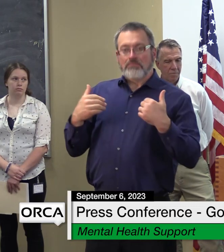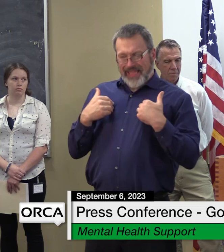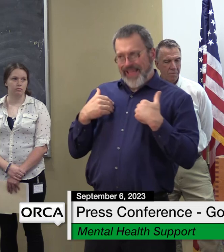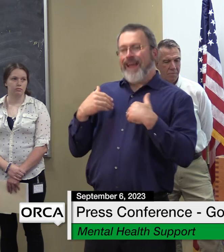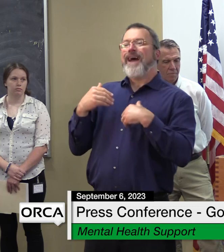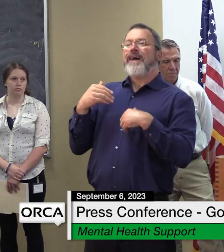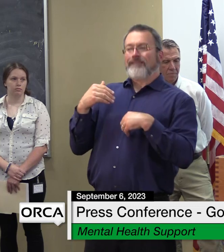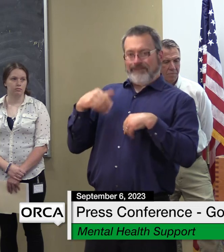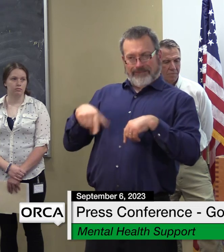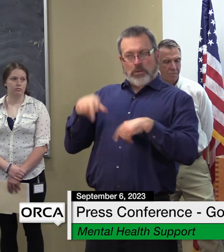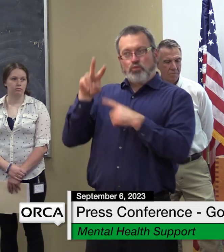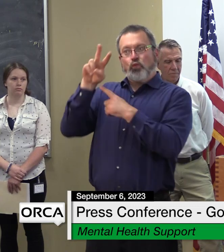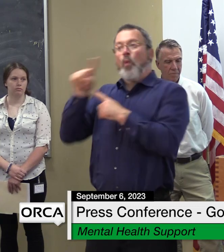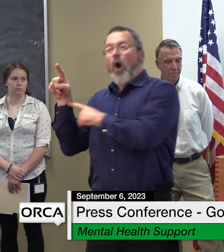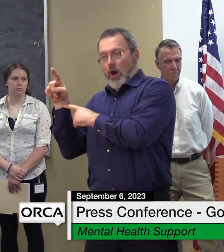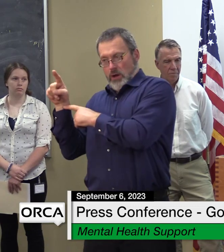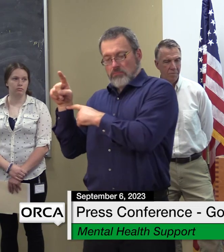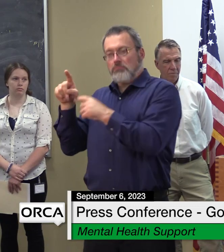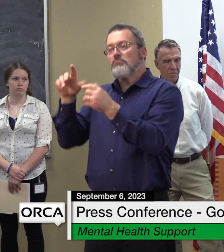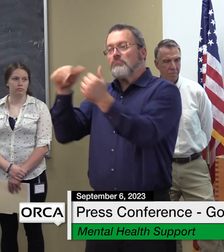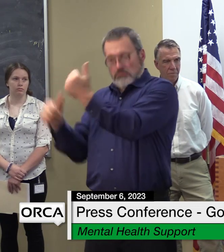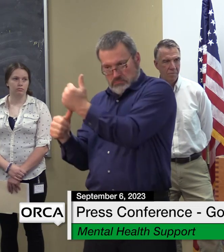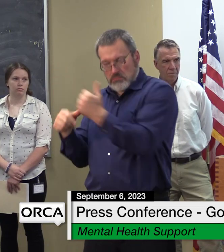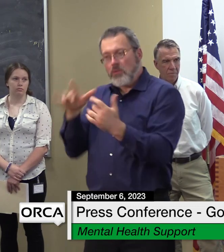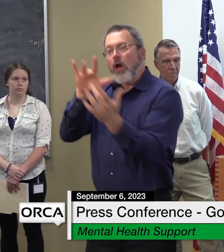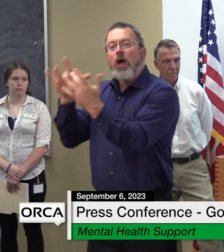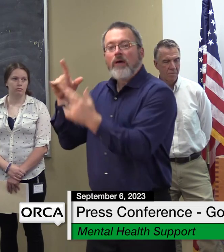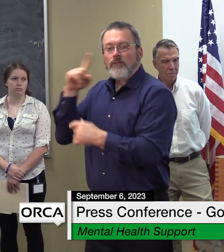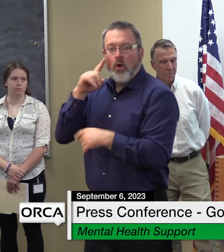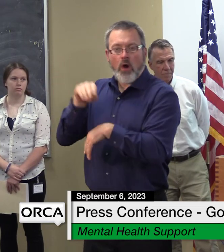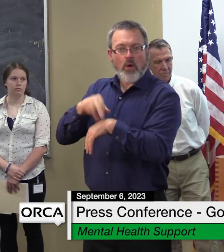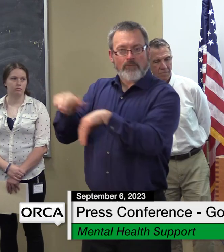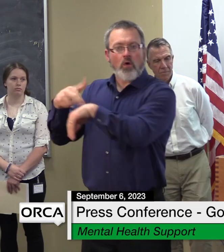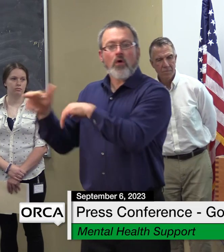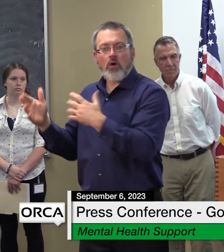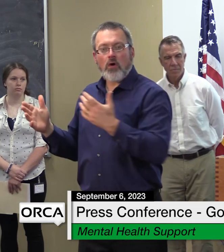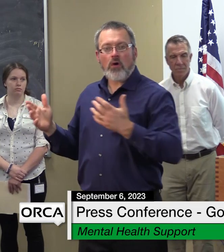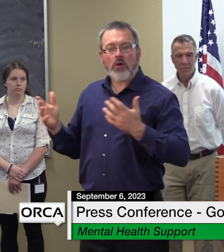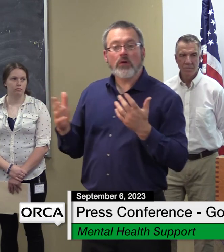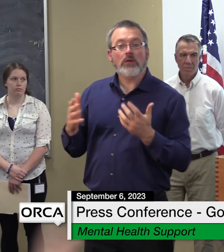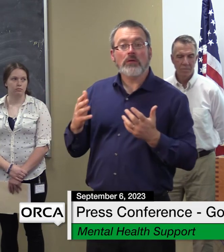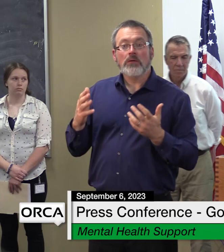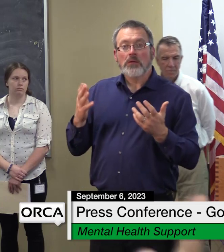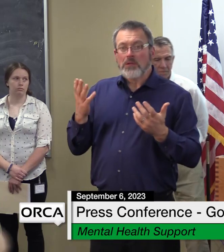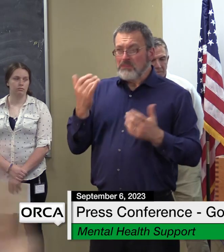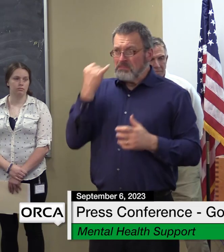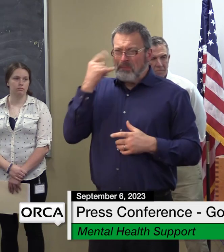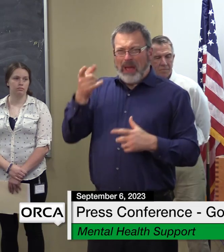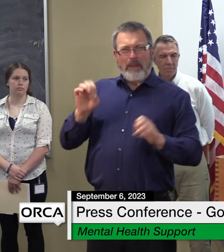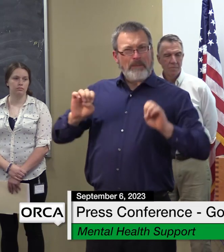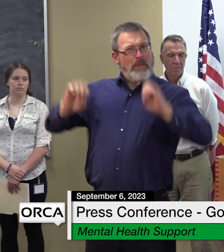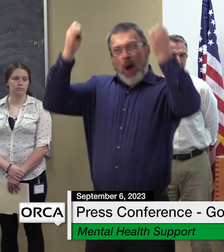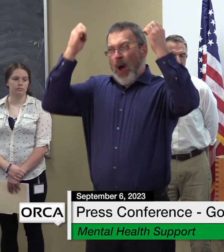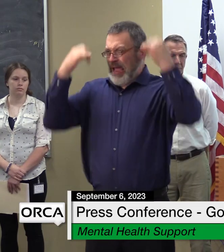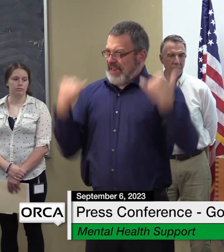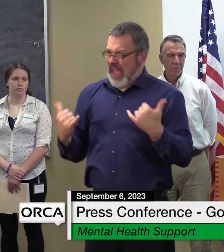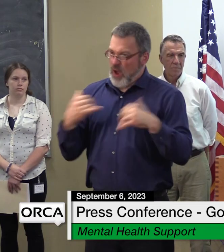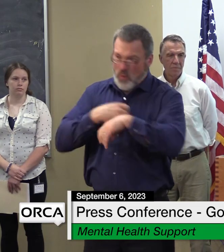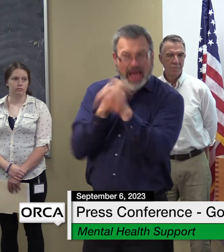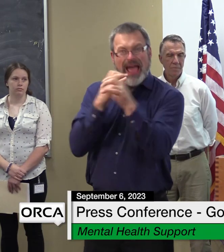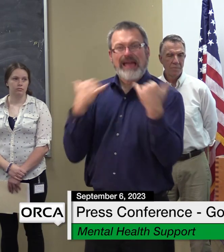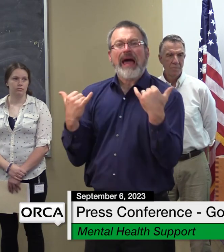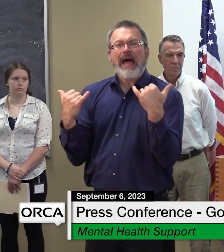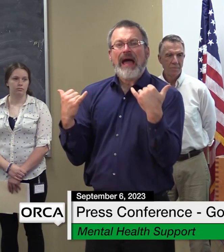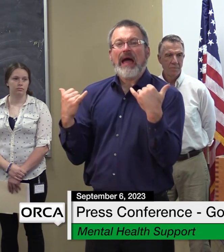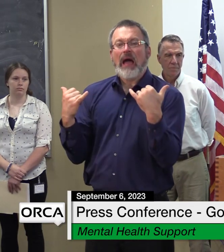agency. But if you need to speak with someone immediately, there are multiple crisis resources available in the state. You